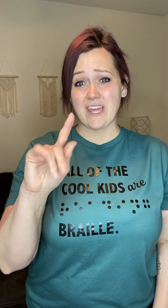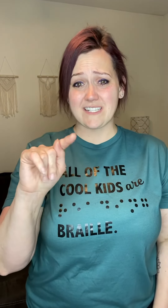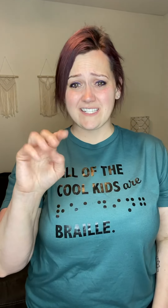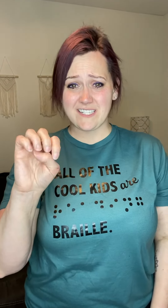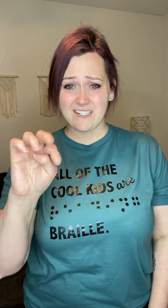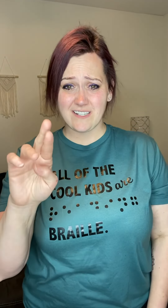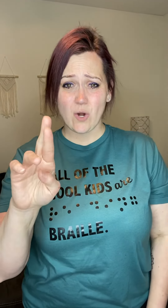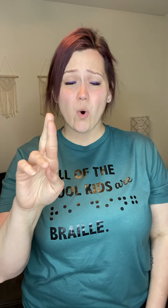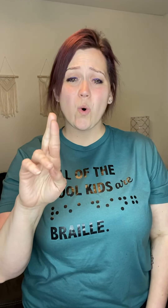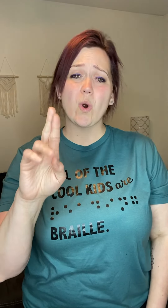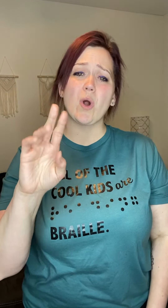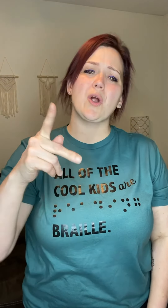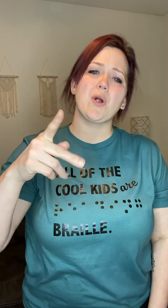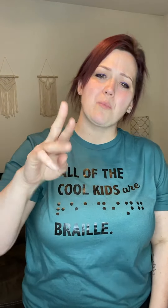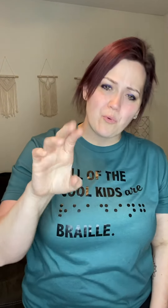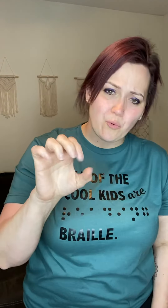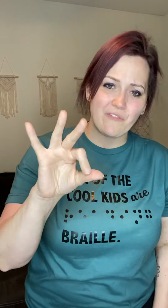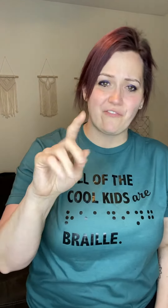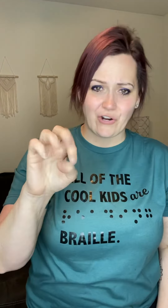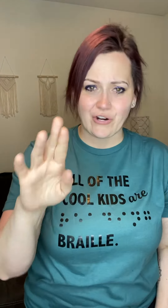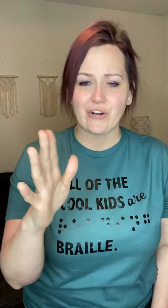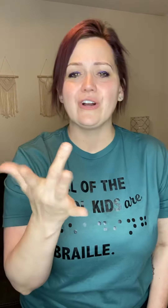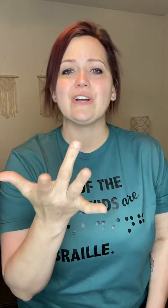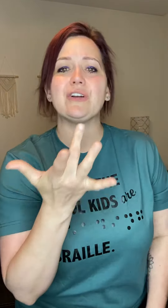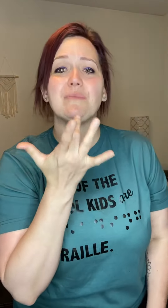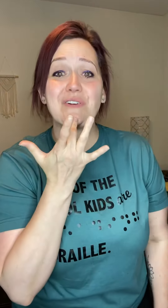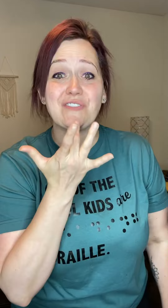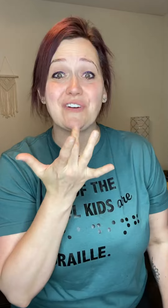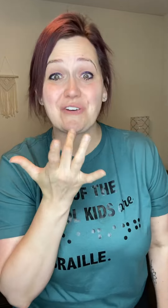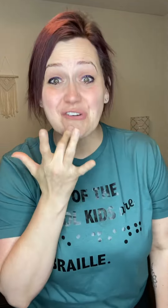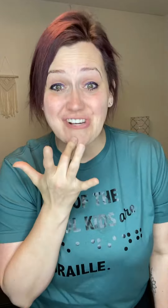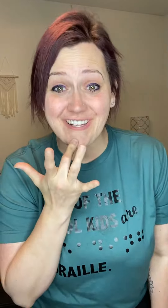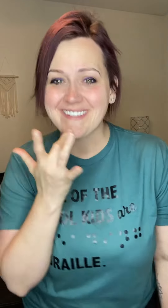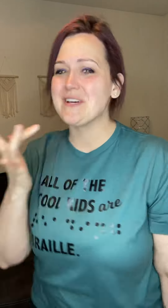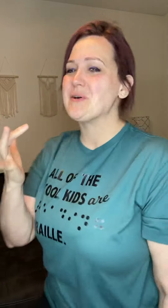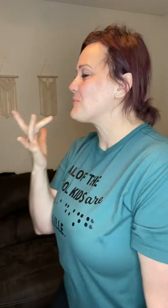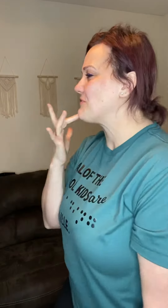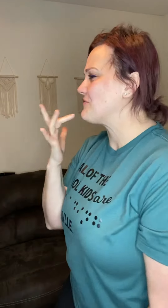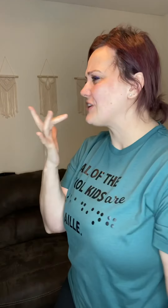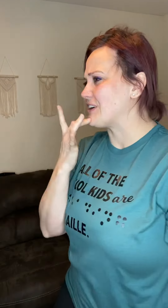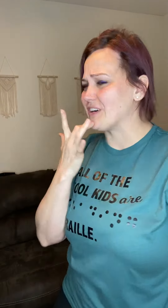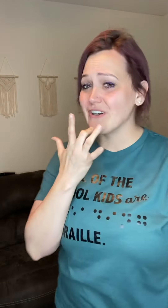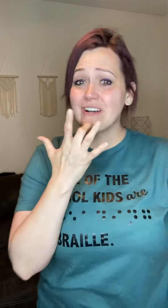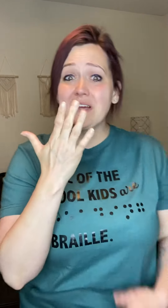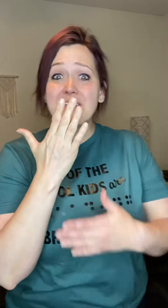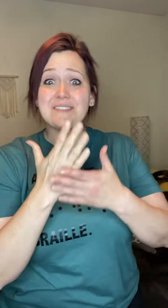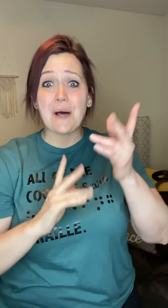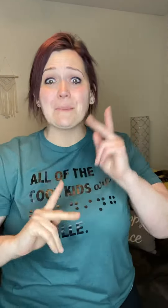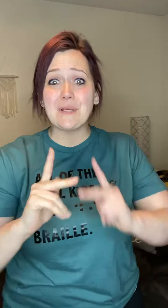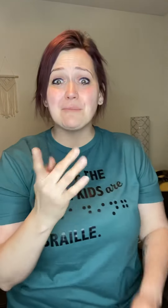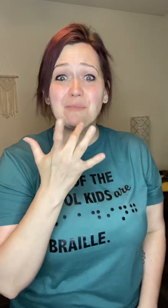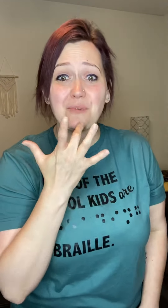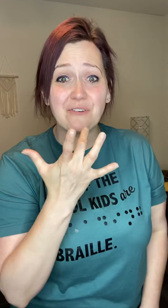Favorite or prefer, your middle finger on your chin. Prefer. Some people